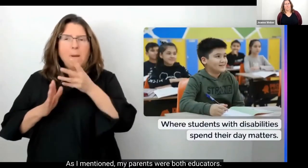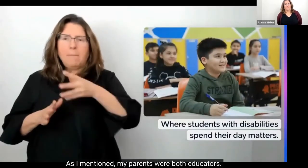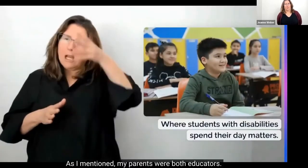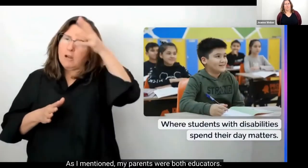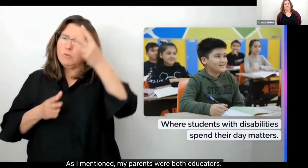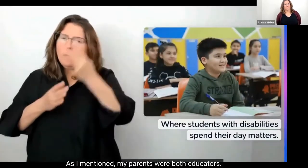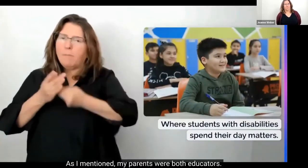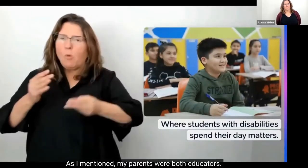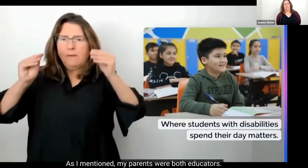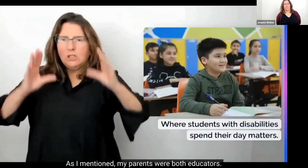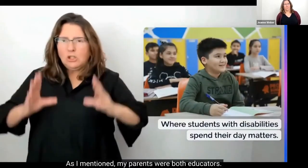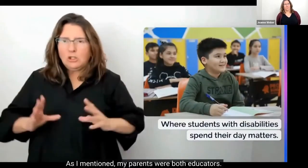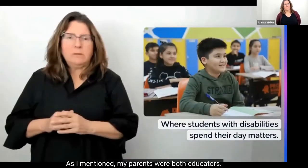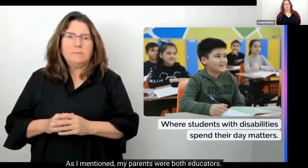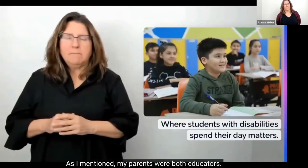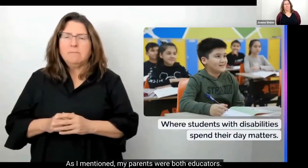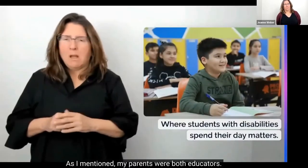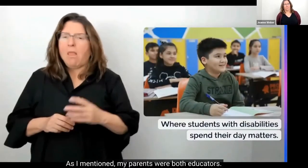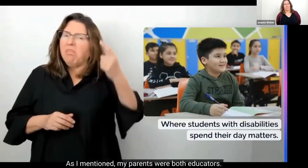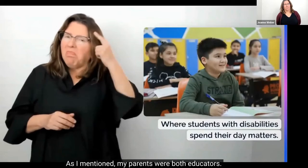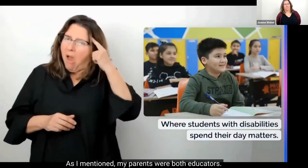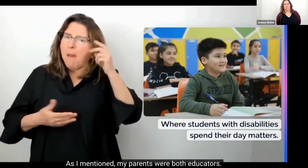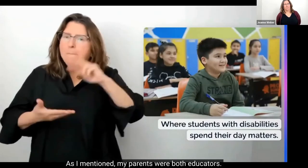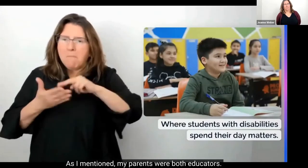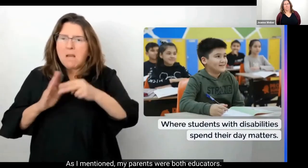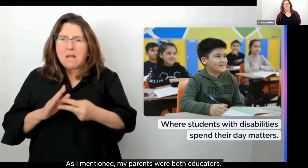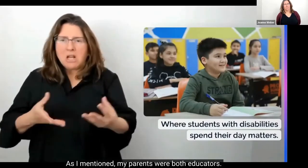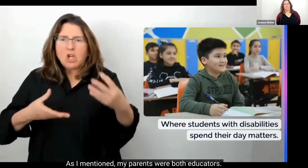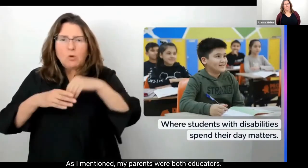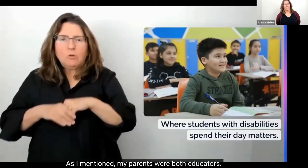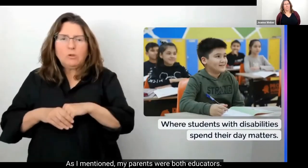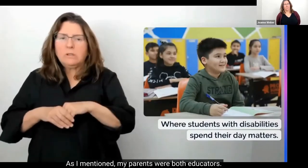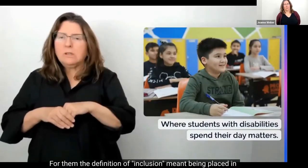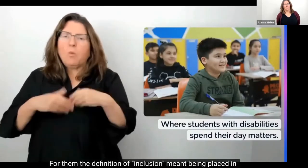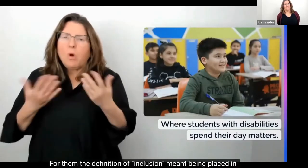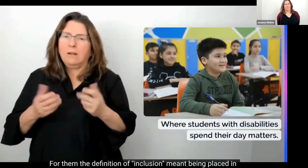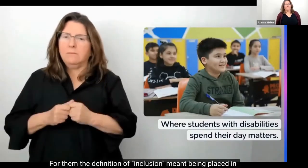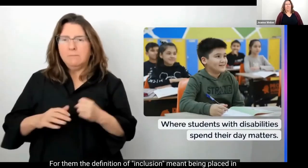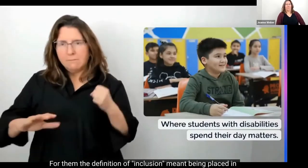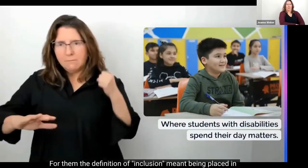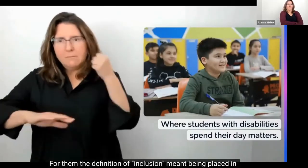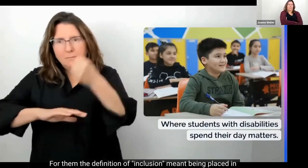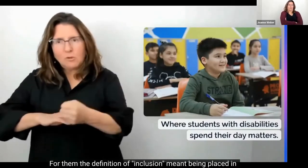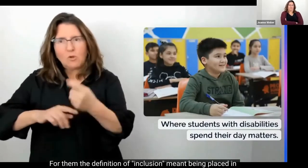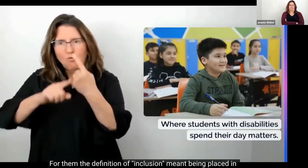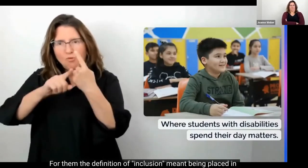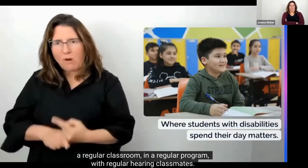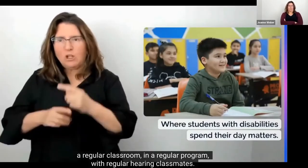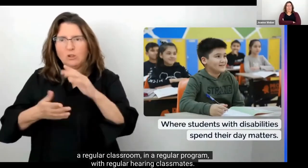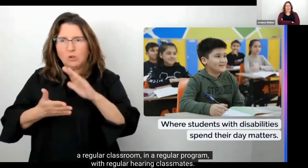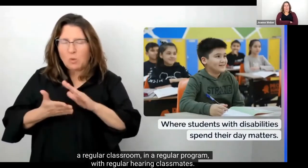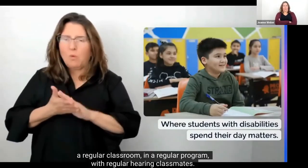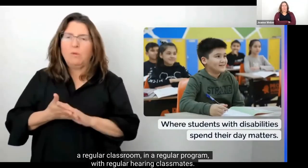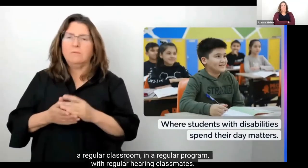As I mentioned, my parents were both educators. For them, the definition of inclusion meant being placed in a